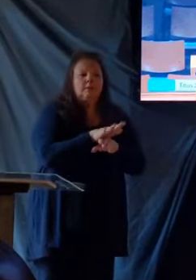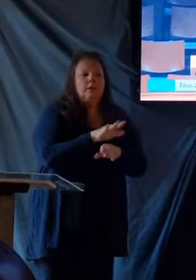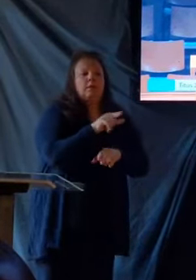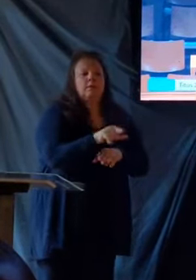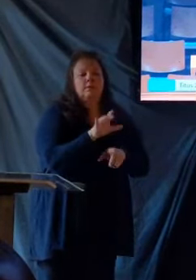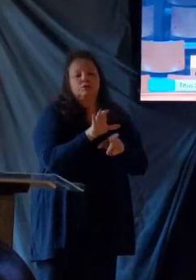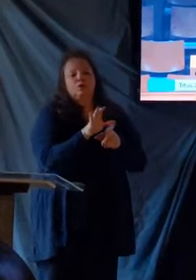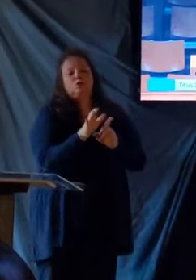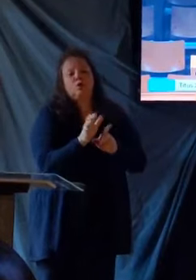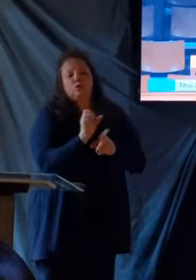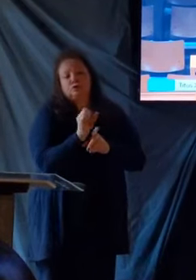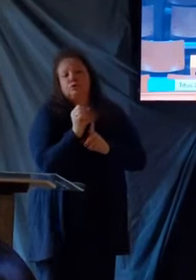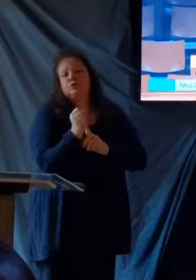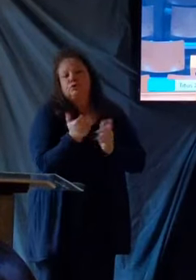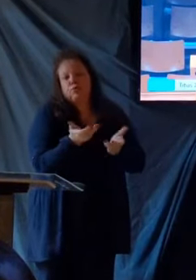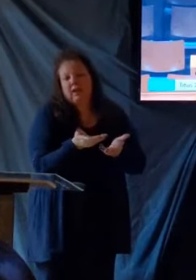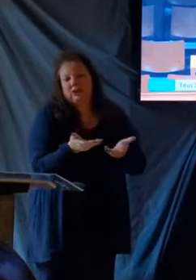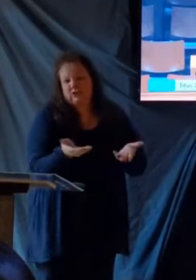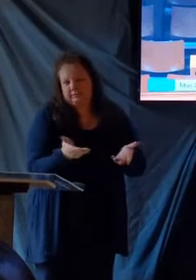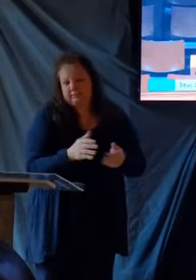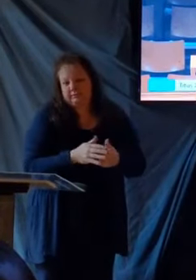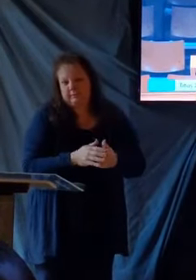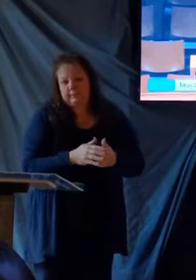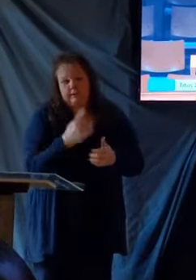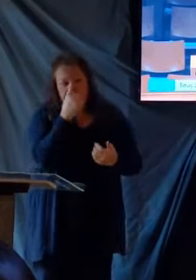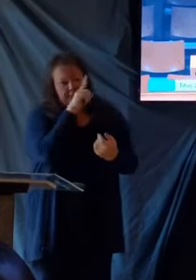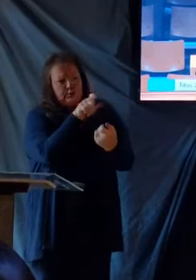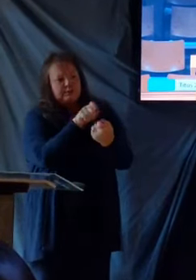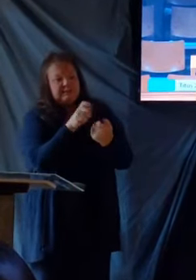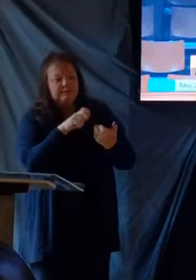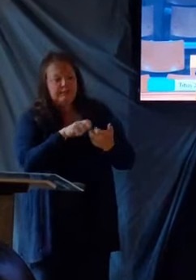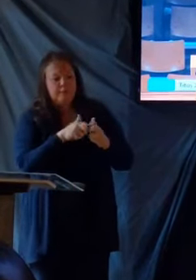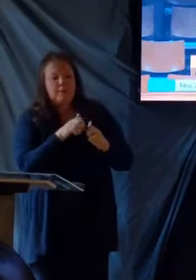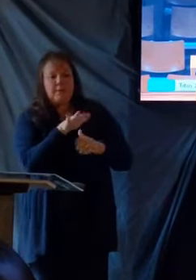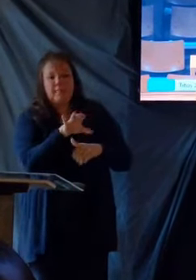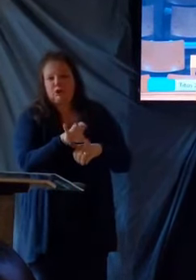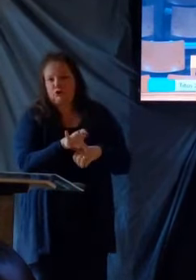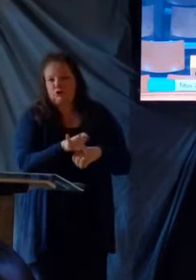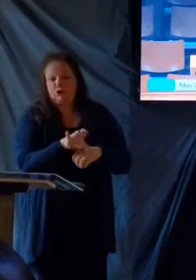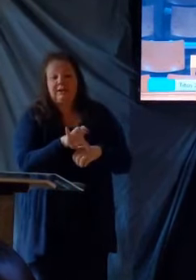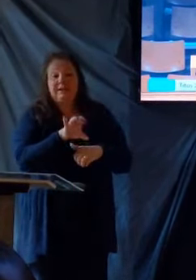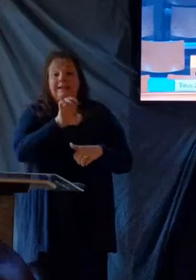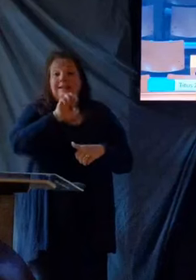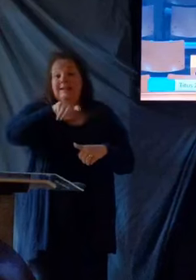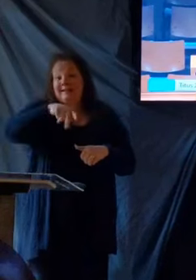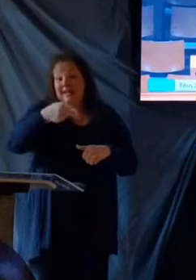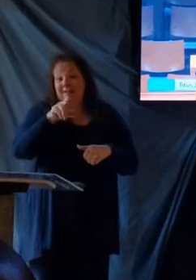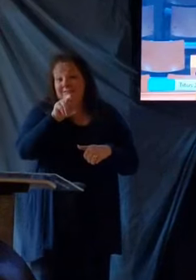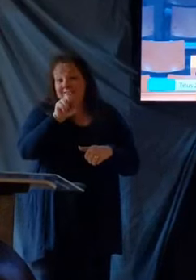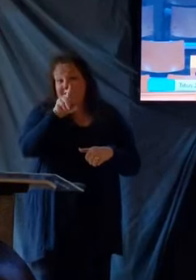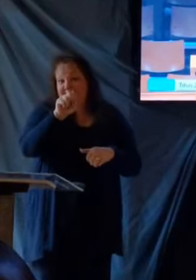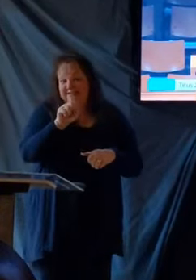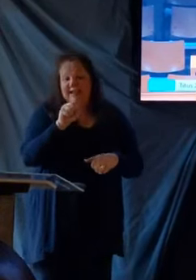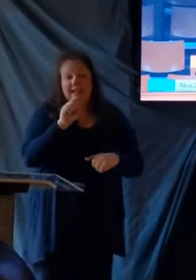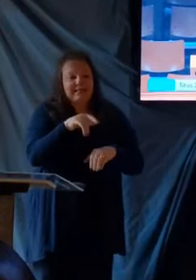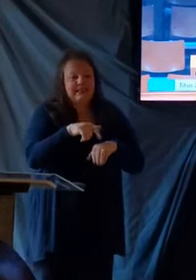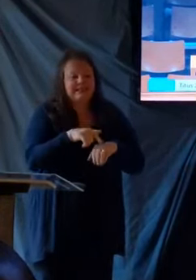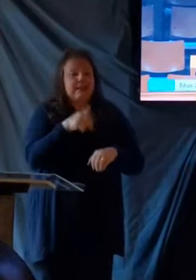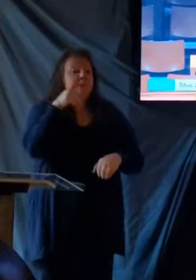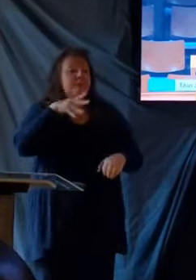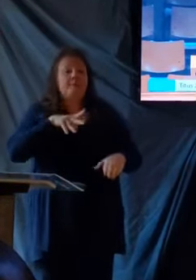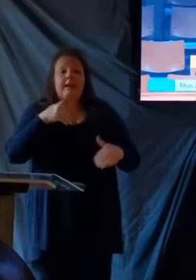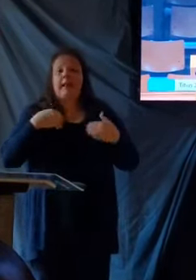was a cultural situation of a specific problem, and the problem was at Ephesus, at that time, the ladies weren't